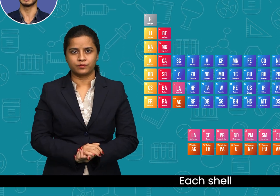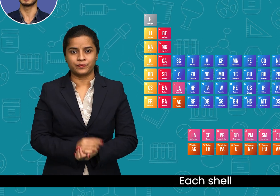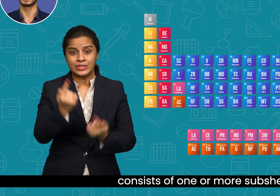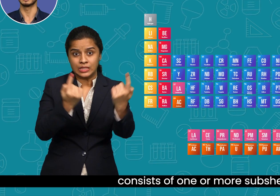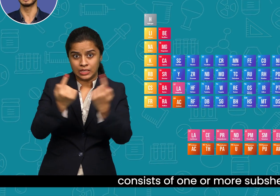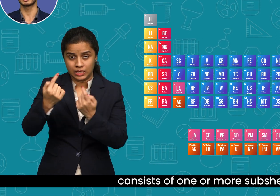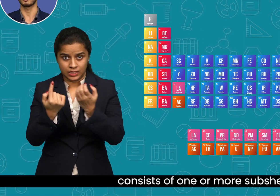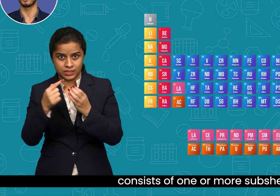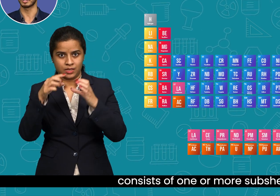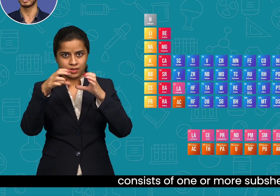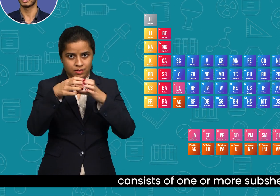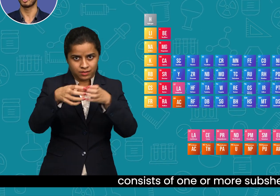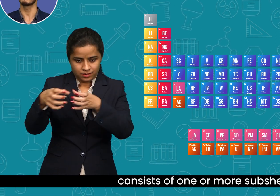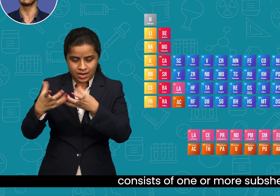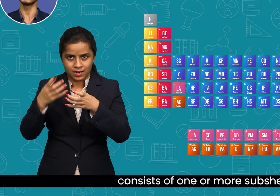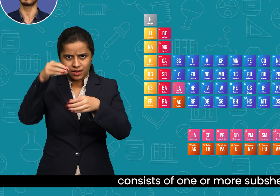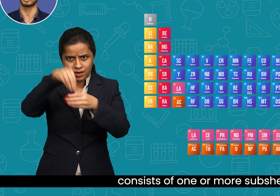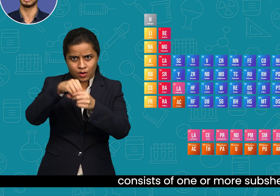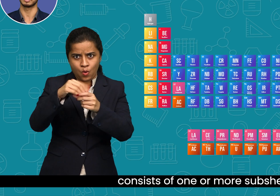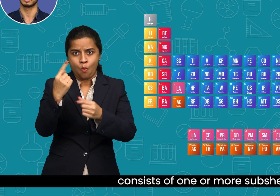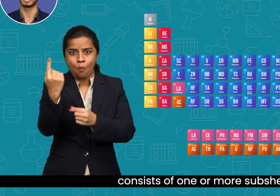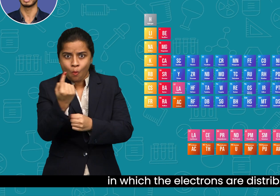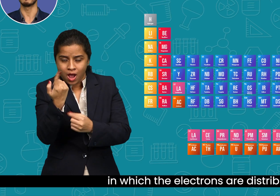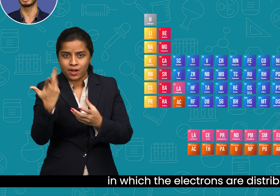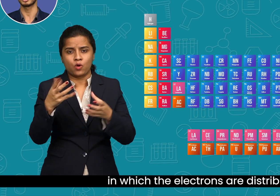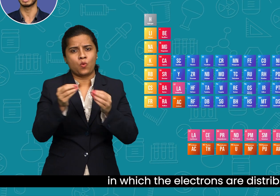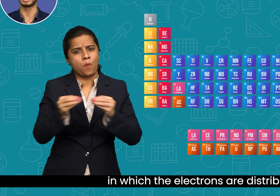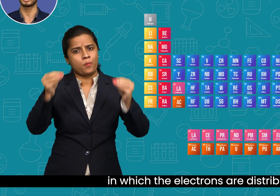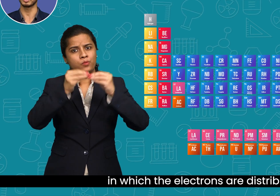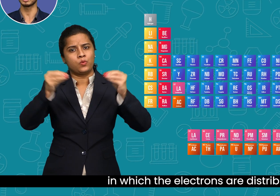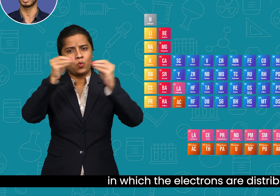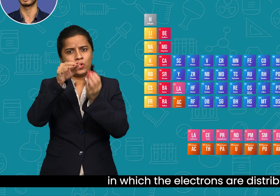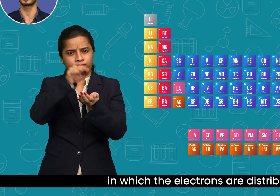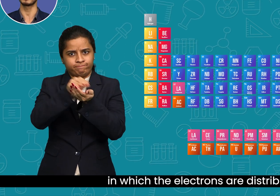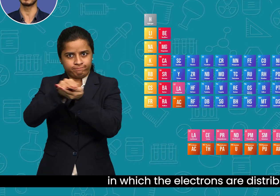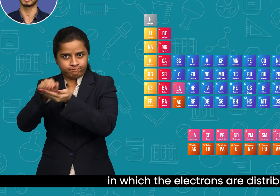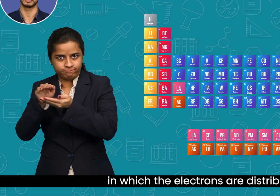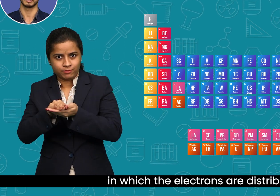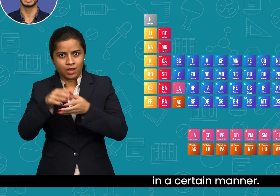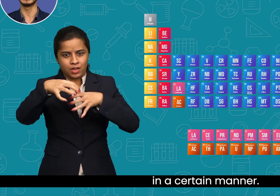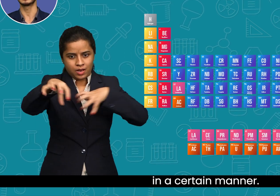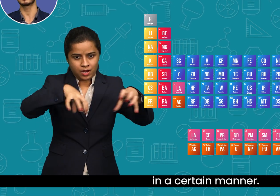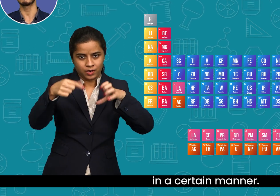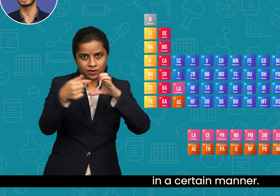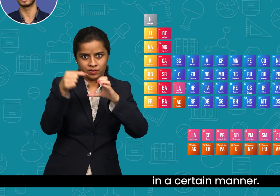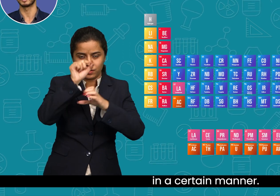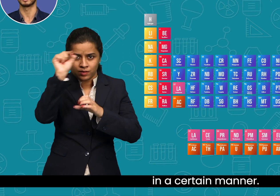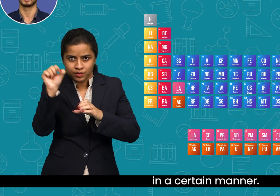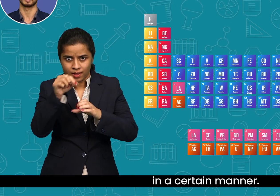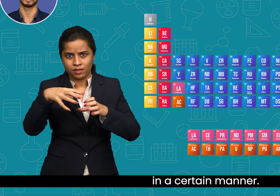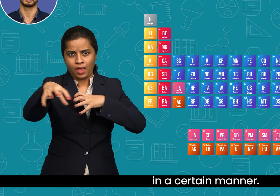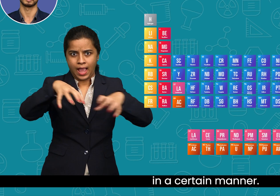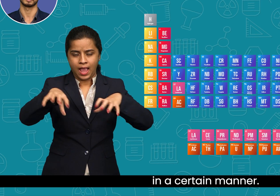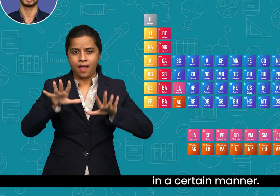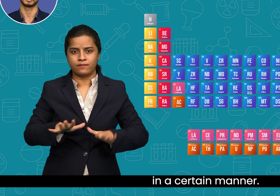Each cell consists of one or more subshells in which the electrons are distributed in certain manner.